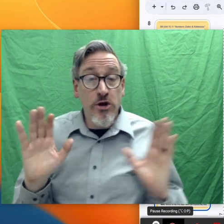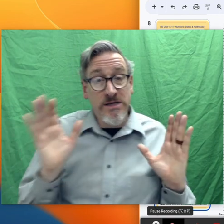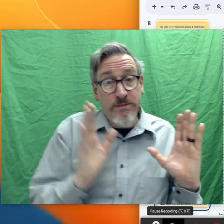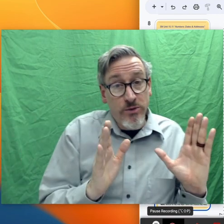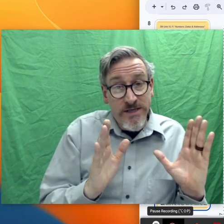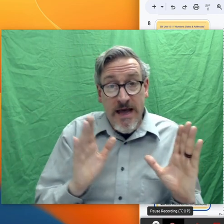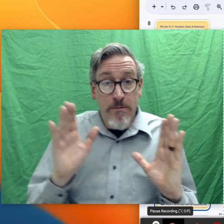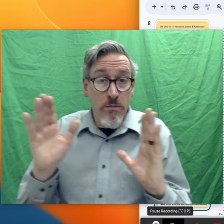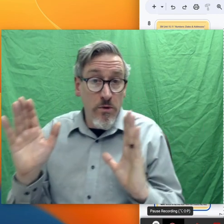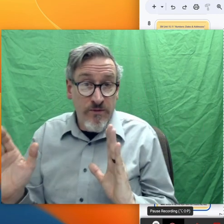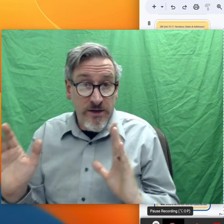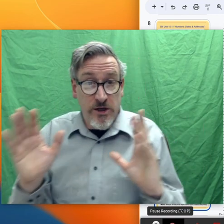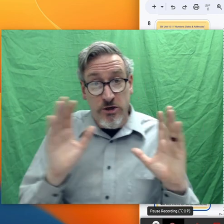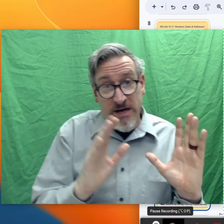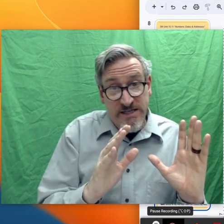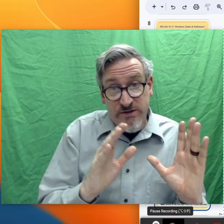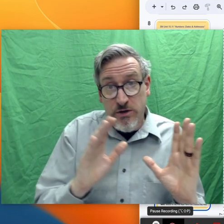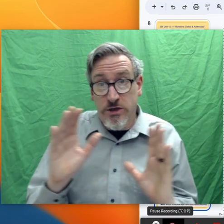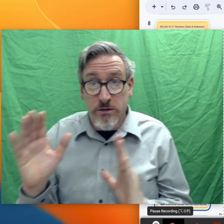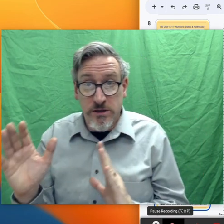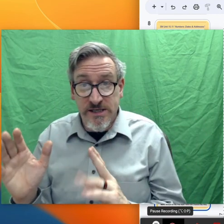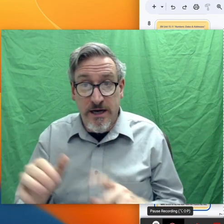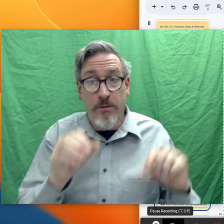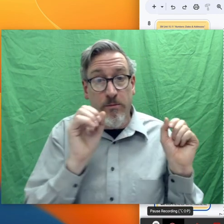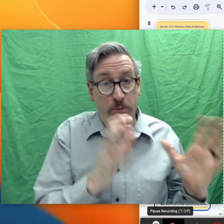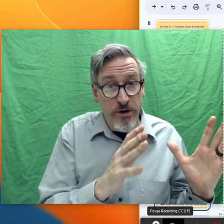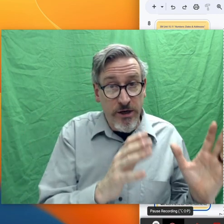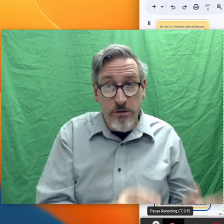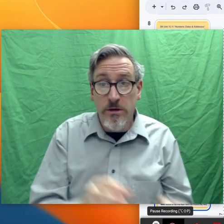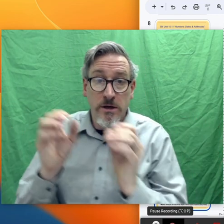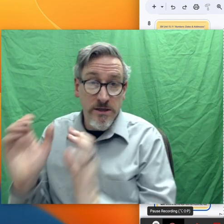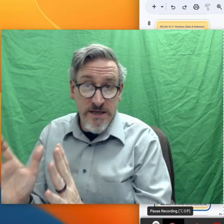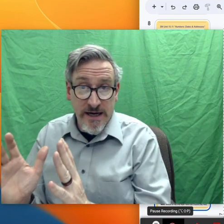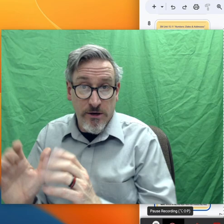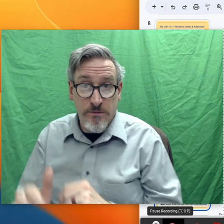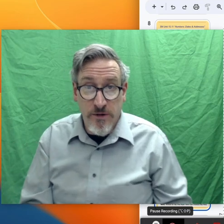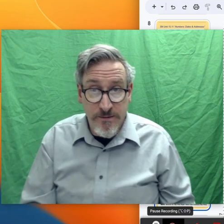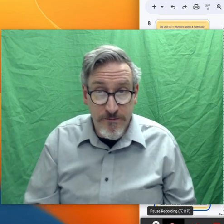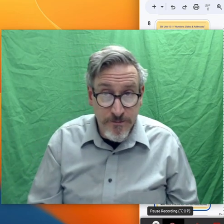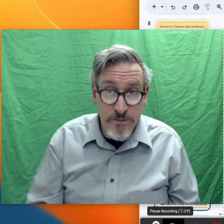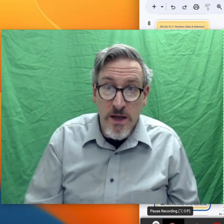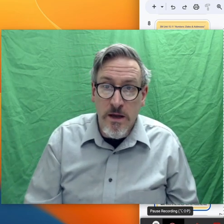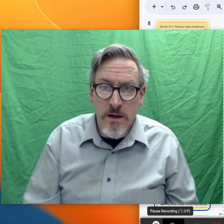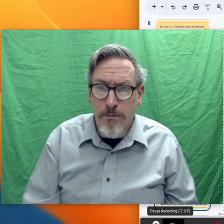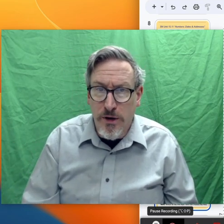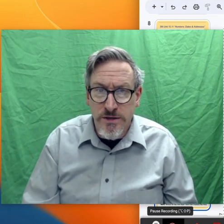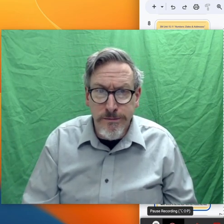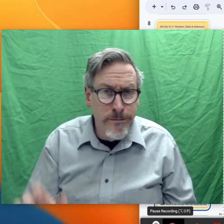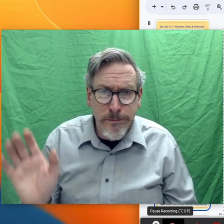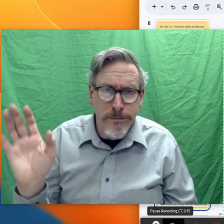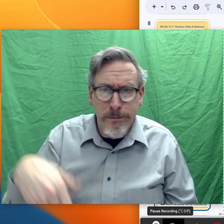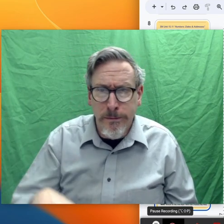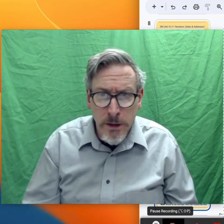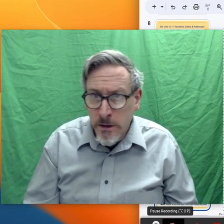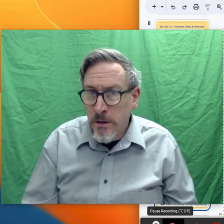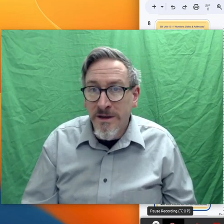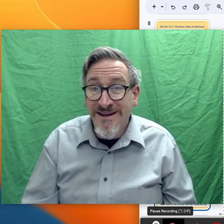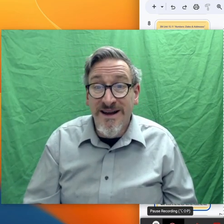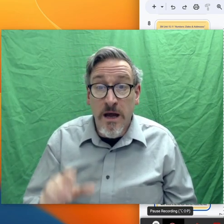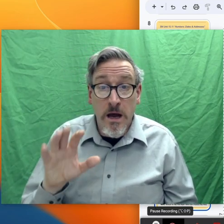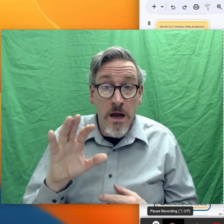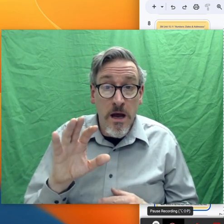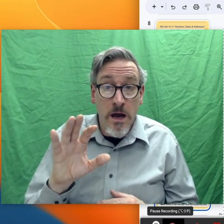And notice I'm using that movement, the contrastive structure, to set up born here, died here. Bart.